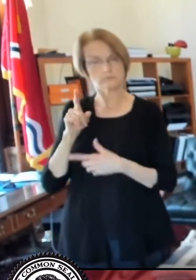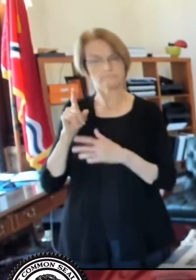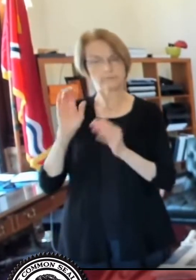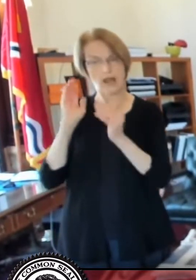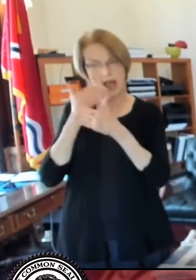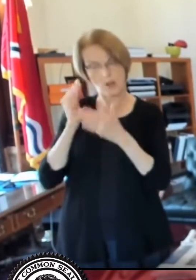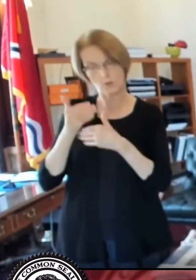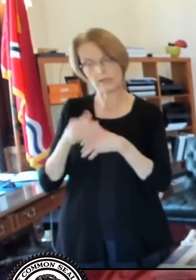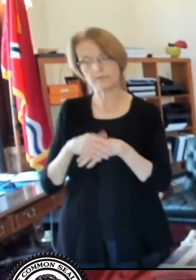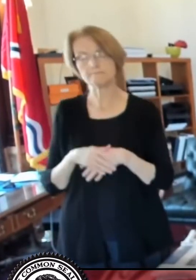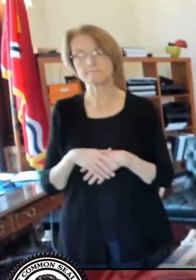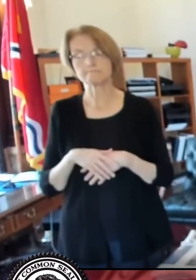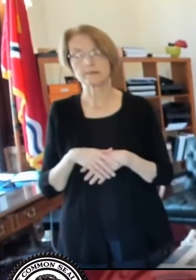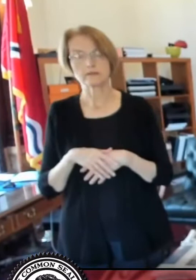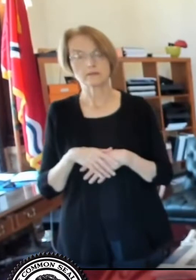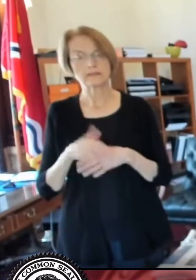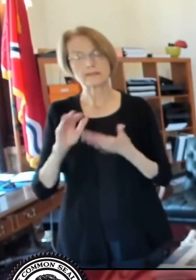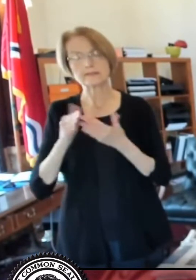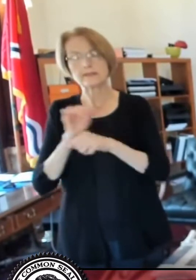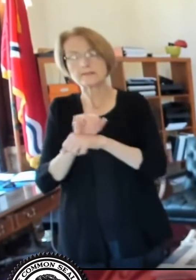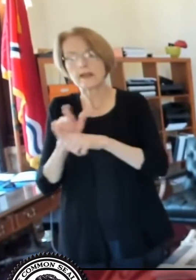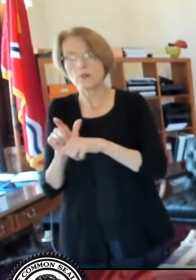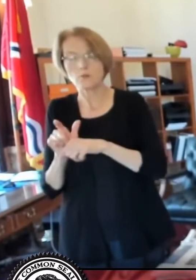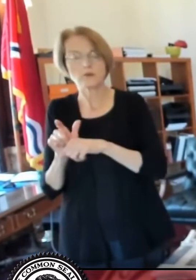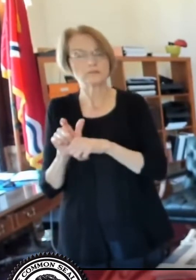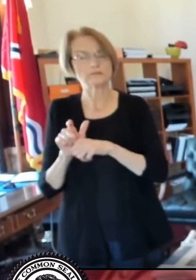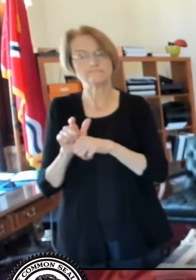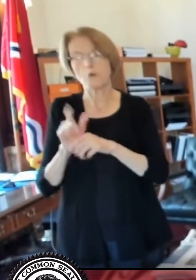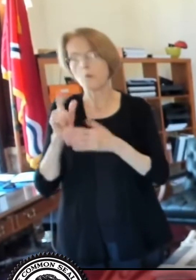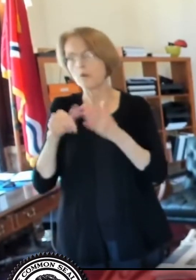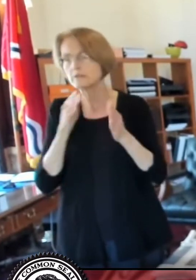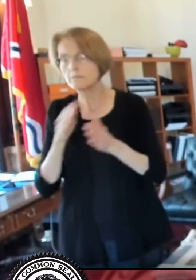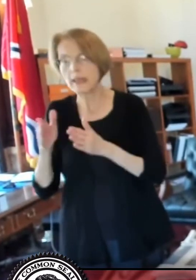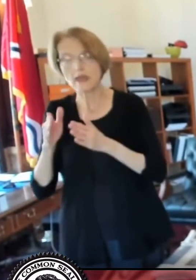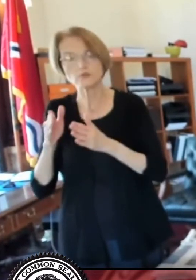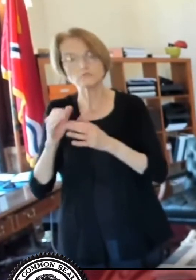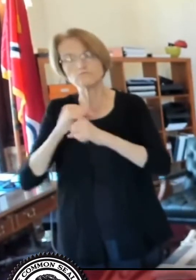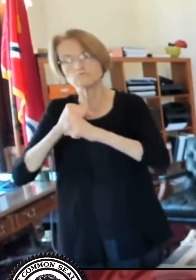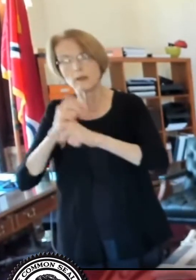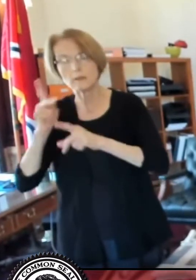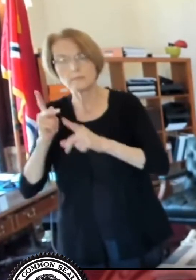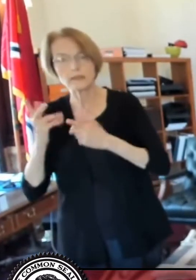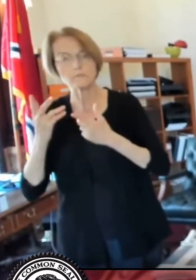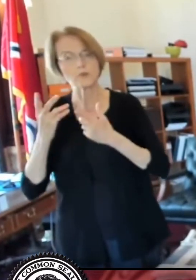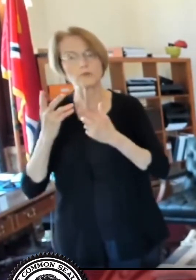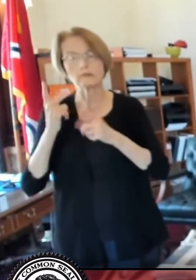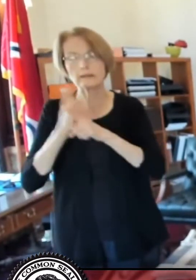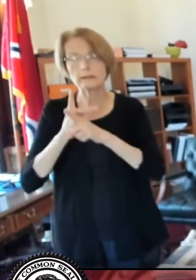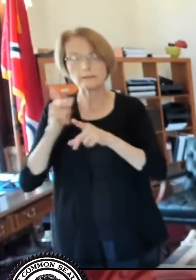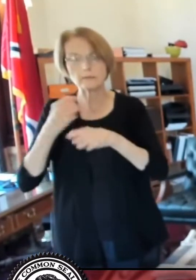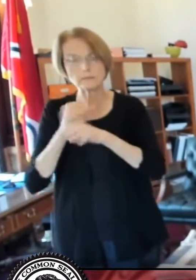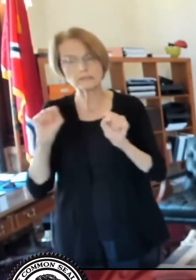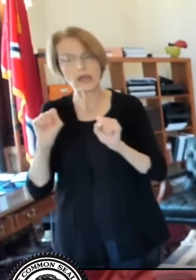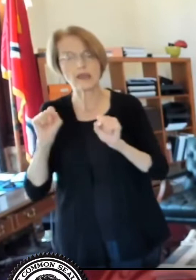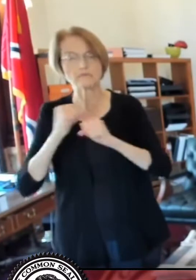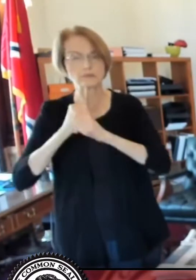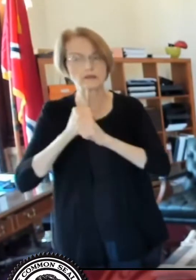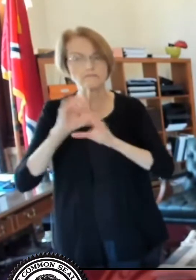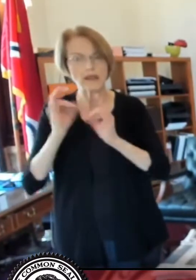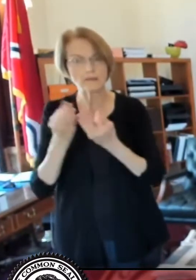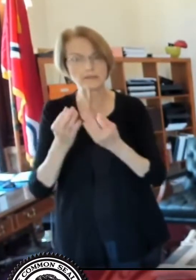city of St. Louis is making to try and keep people safe, but also letting families still do that to the best extent possible.